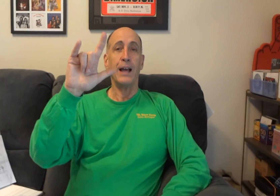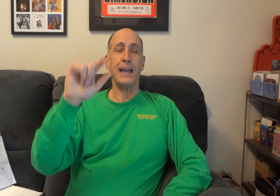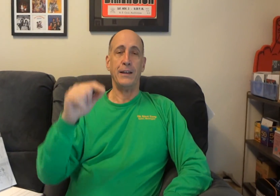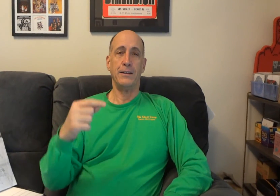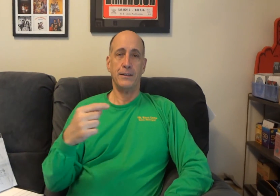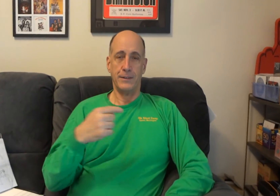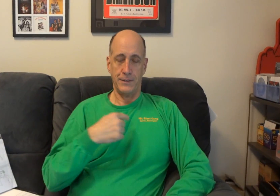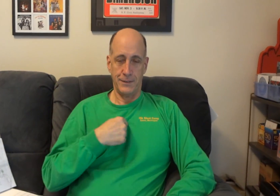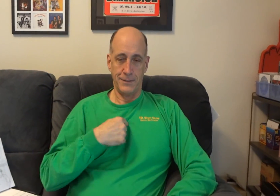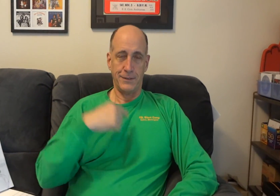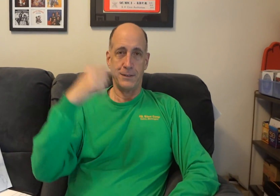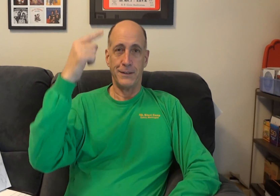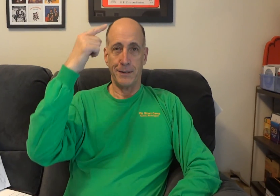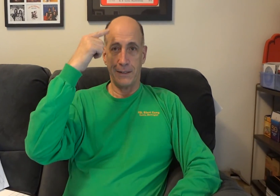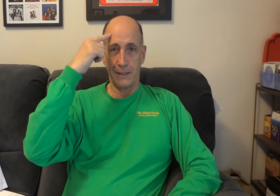Again.